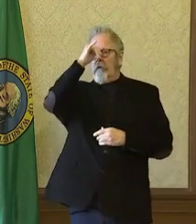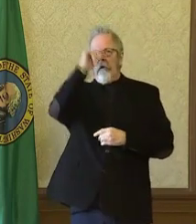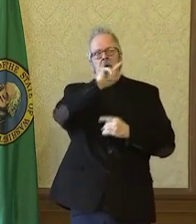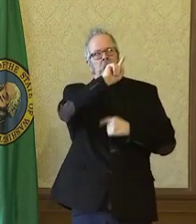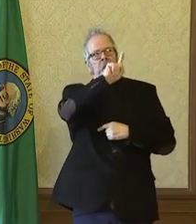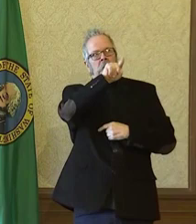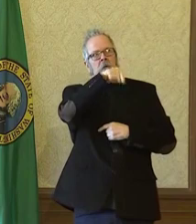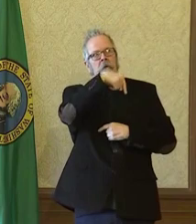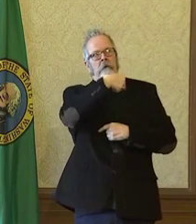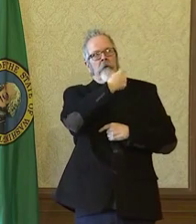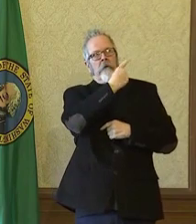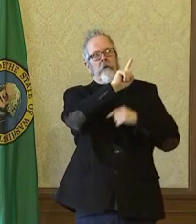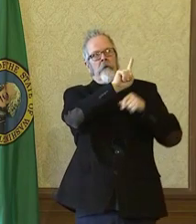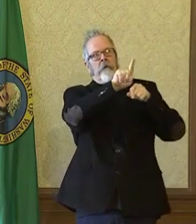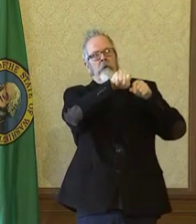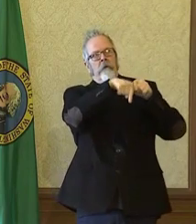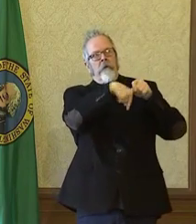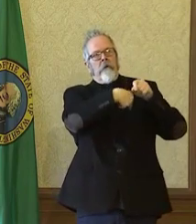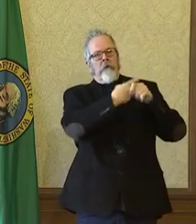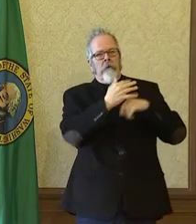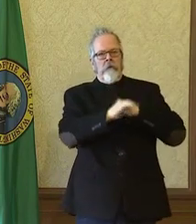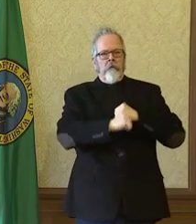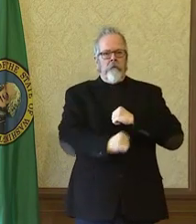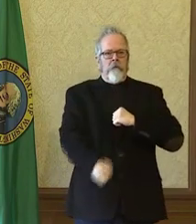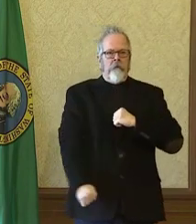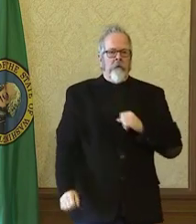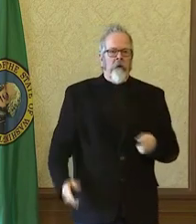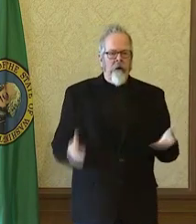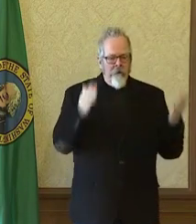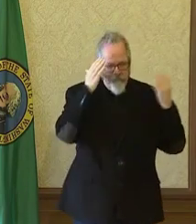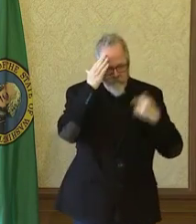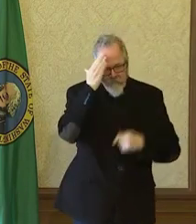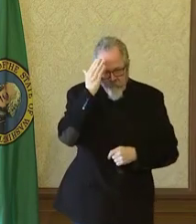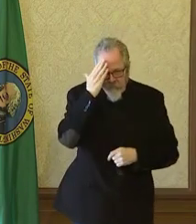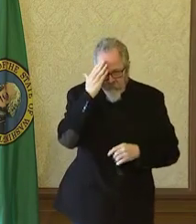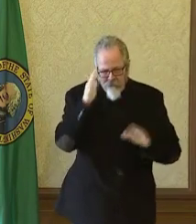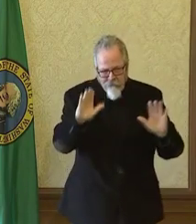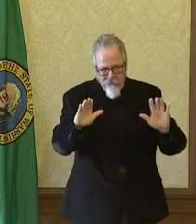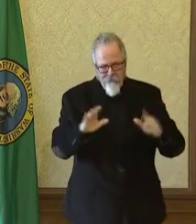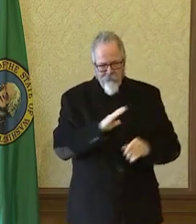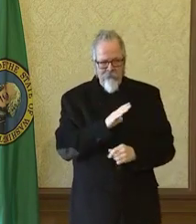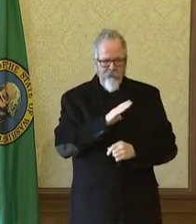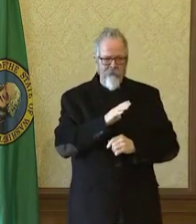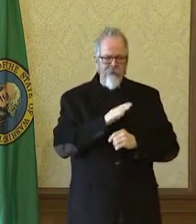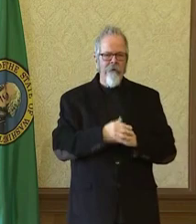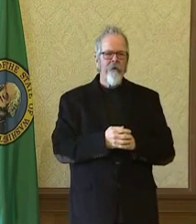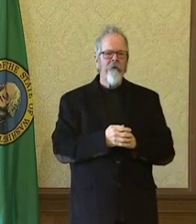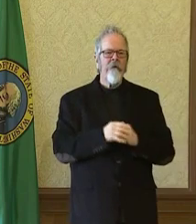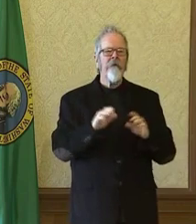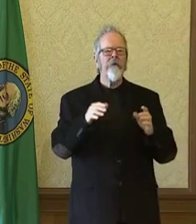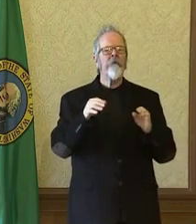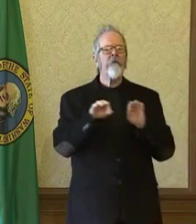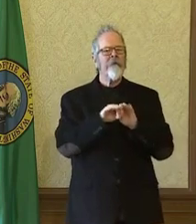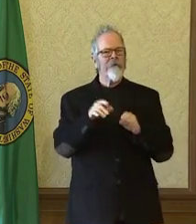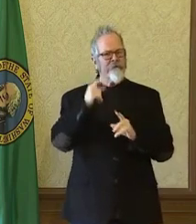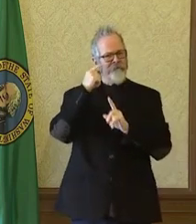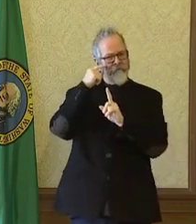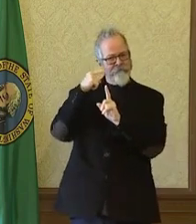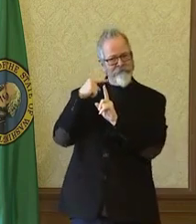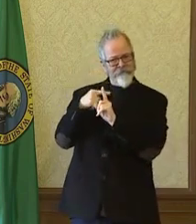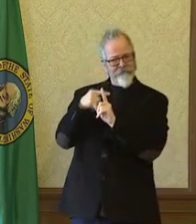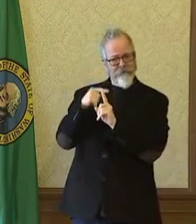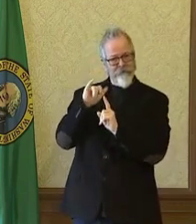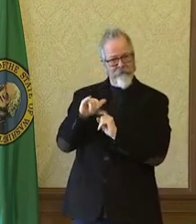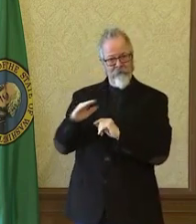home, have to continue social distancing, because all of the progress we've made to date could be wiped out if we retreat from